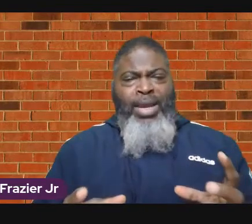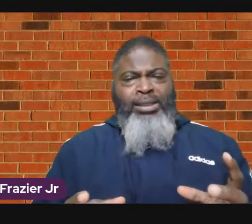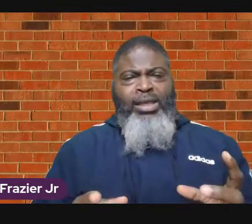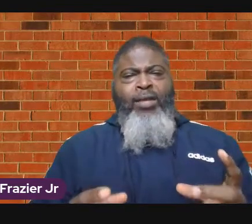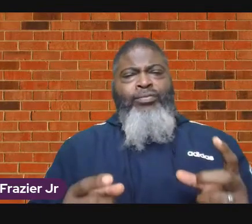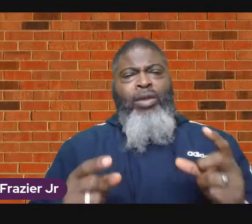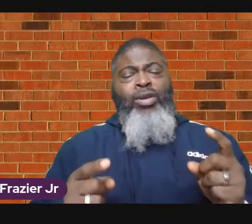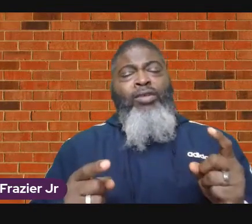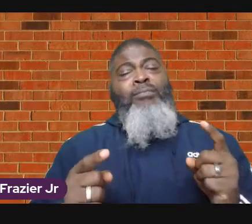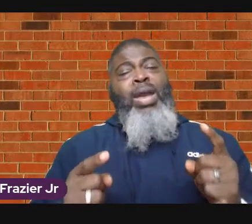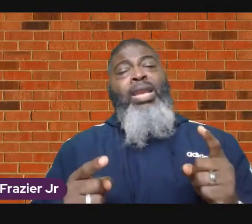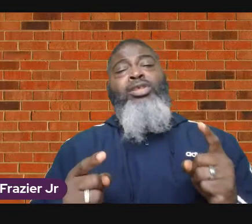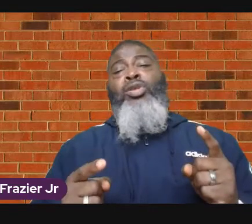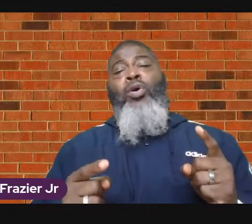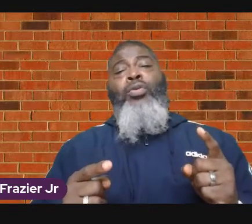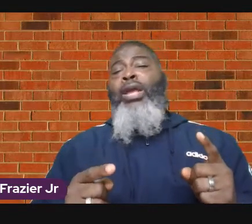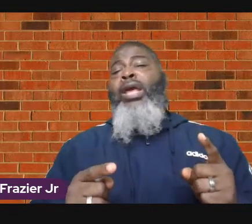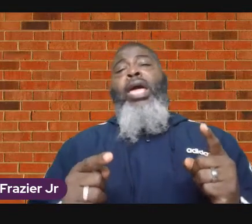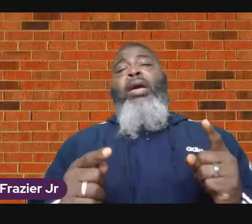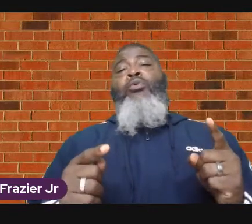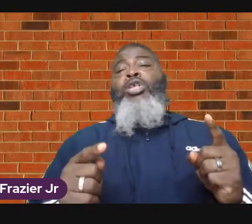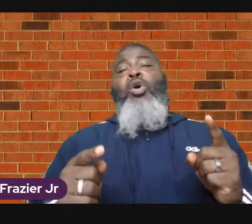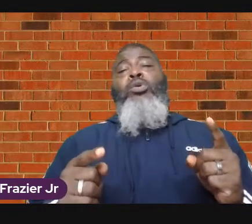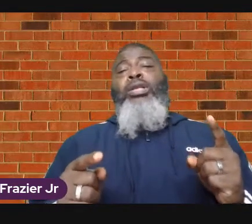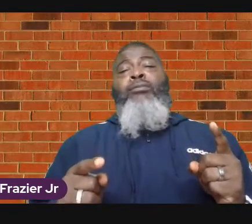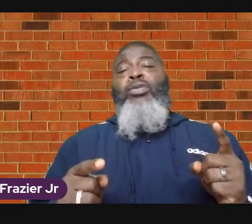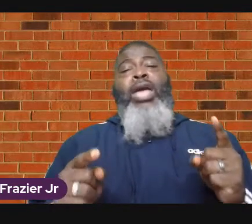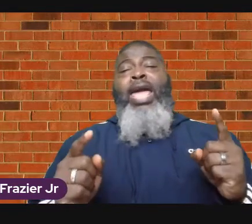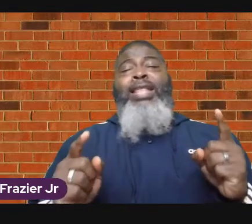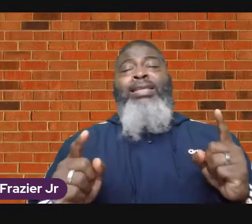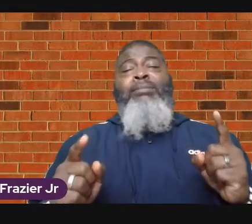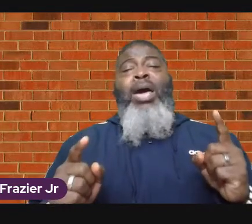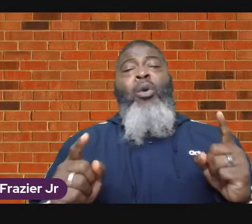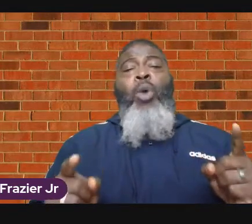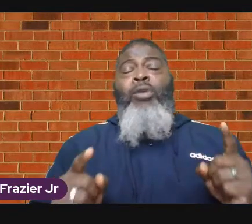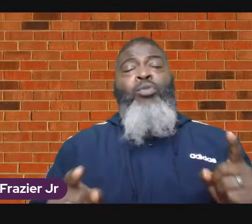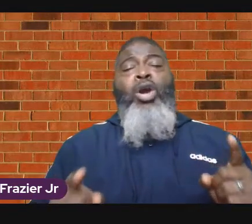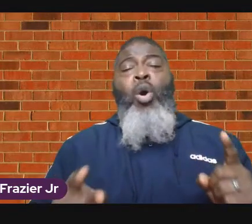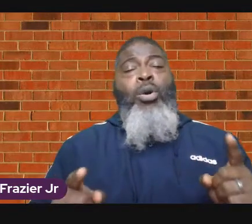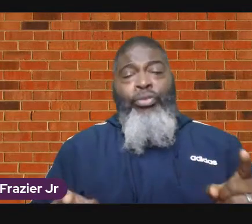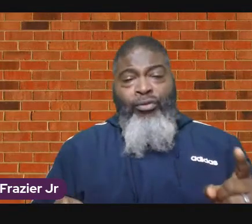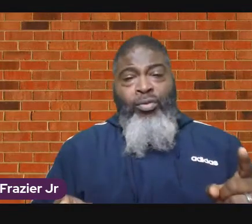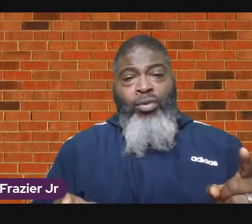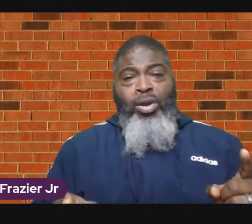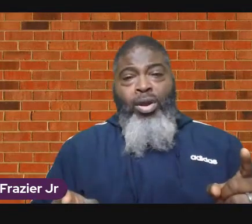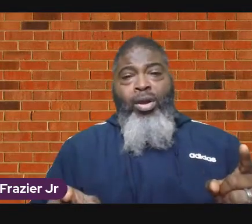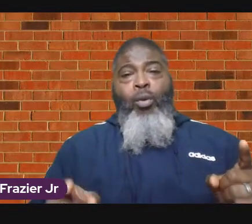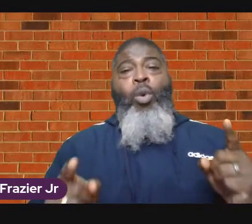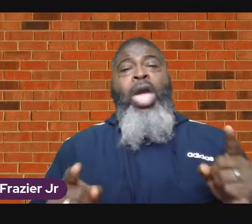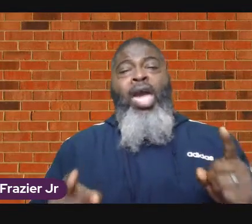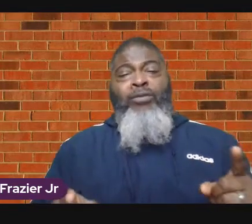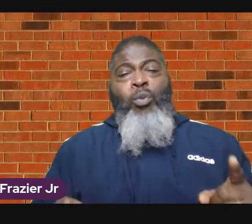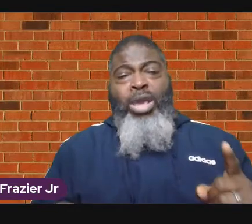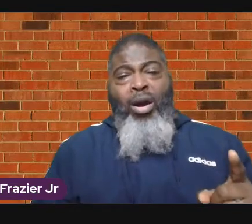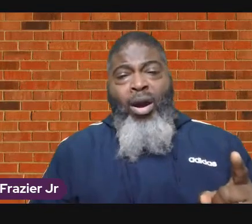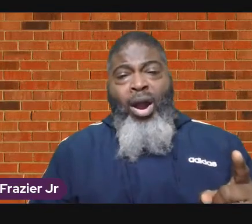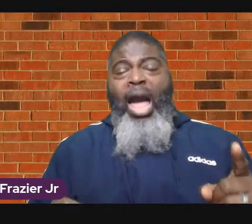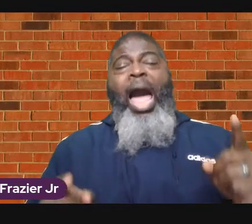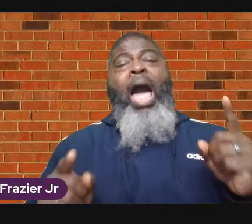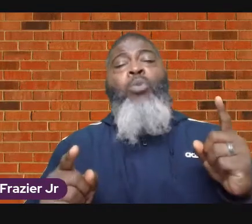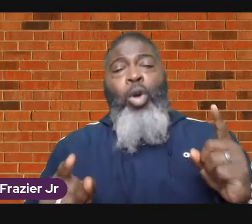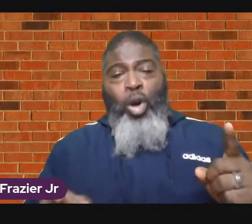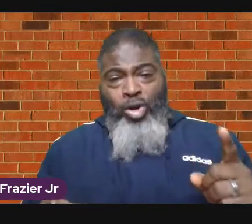this space that we've made it so that we showed the devil that it doesn't matter what we're going through, wherever we